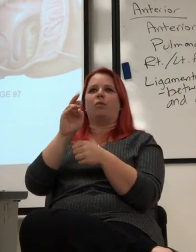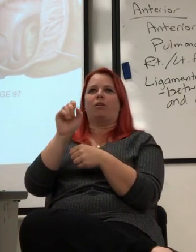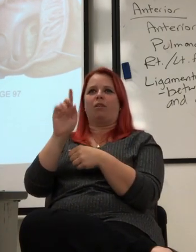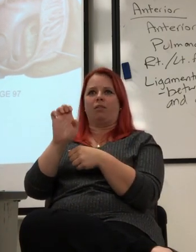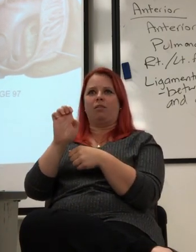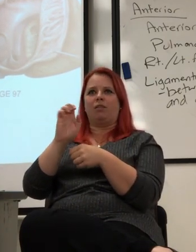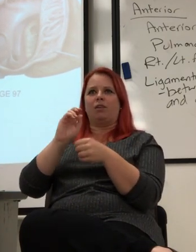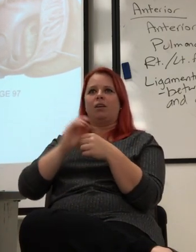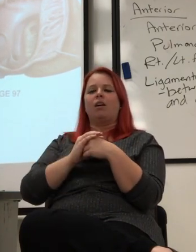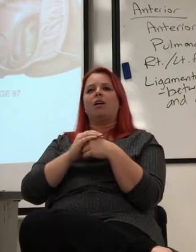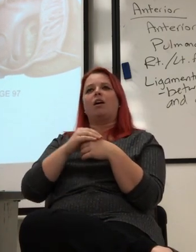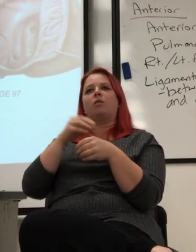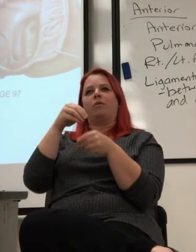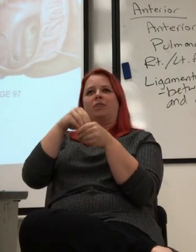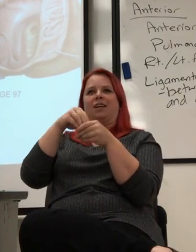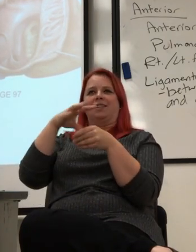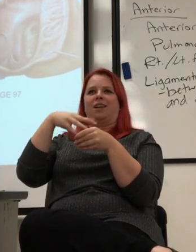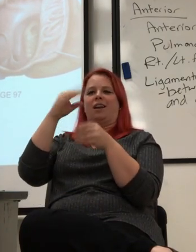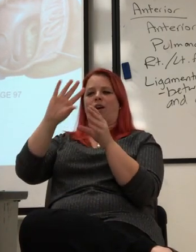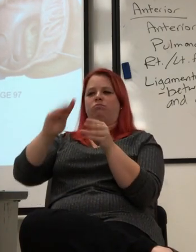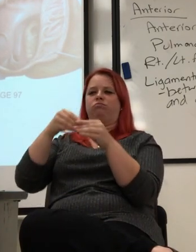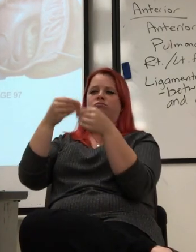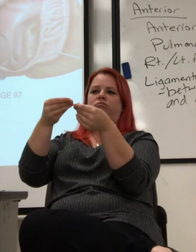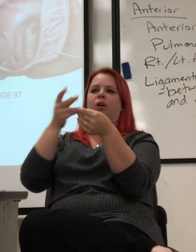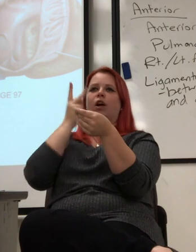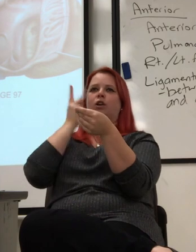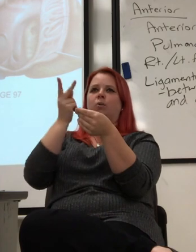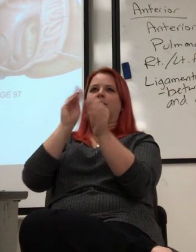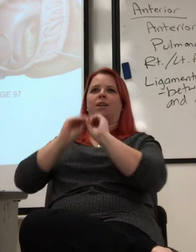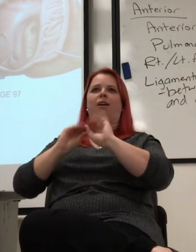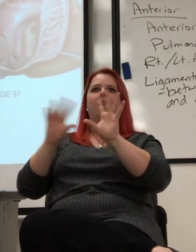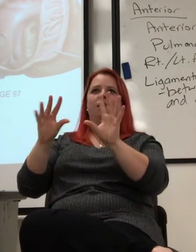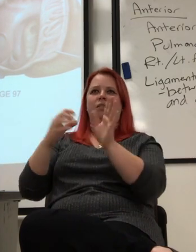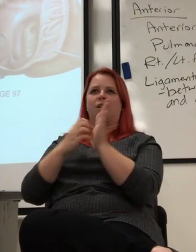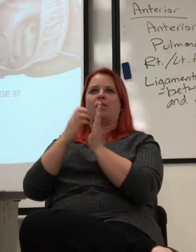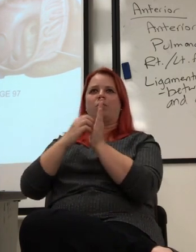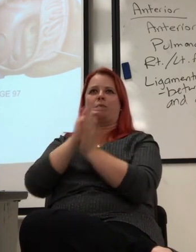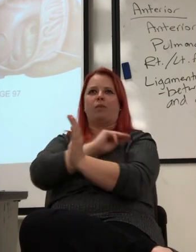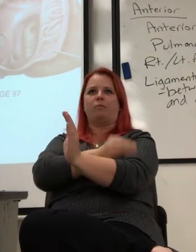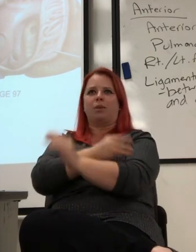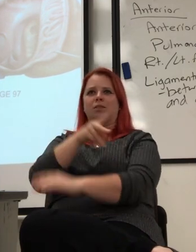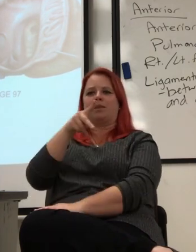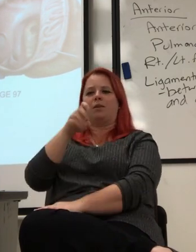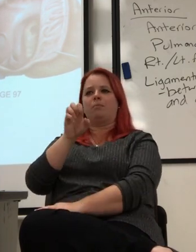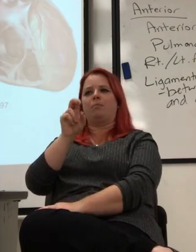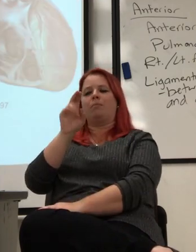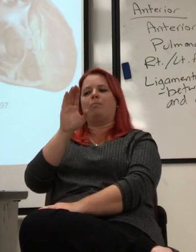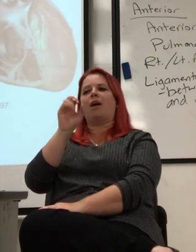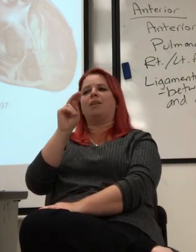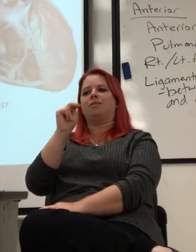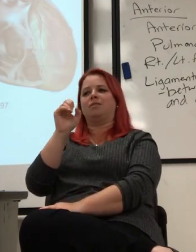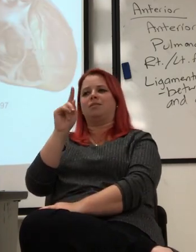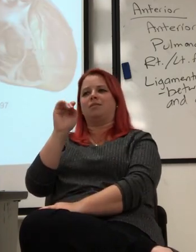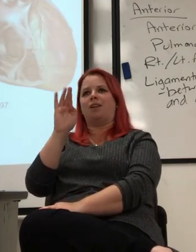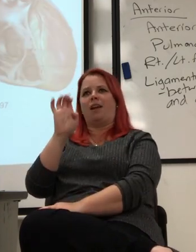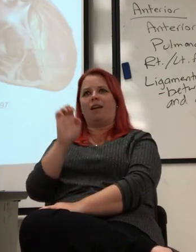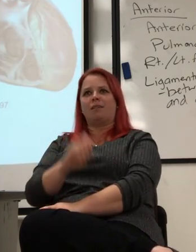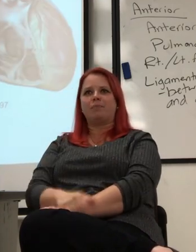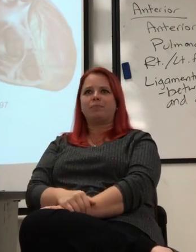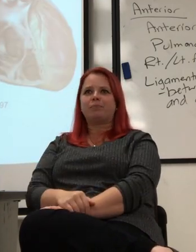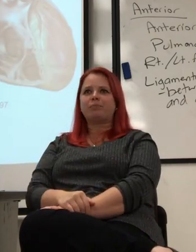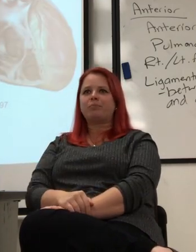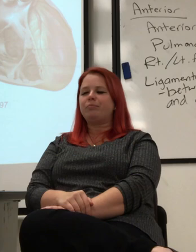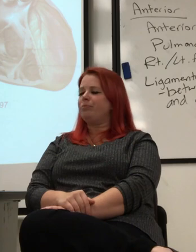turn it inside out, and you'll get a good view of the pectinate muscle. Here's the here's